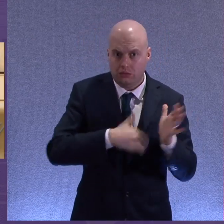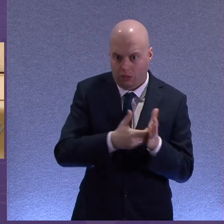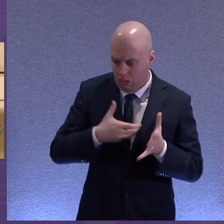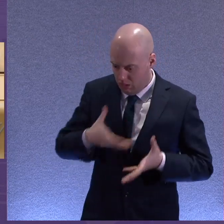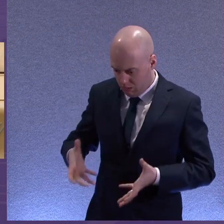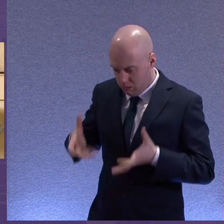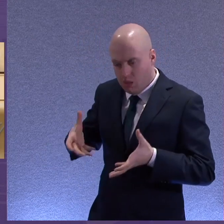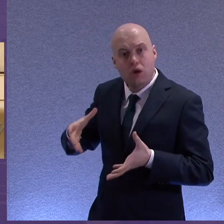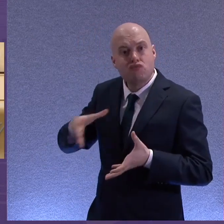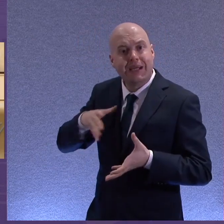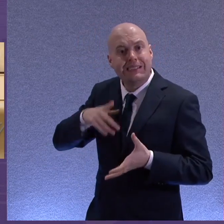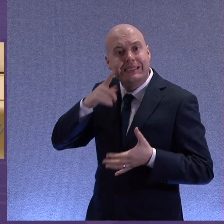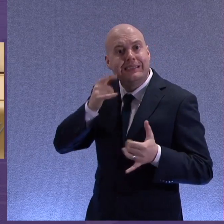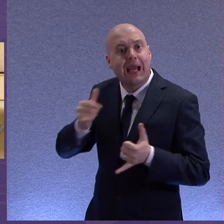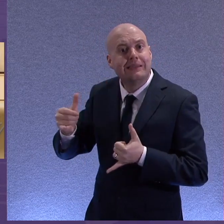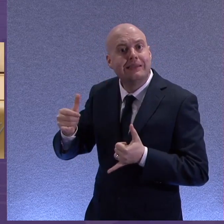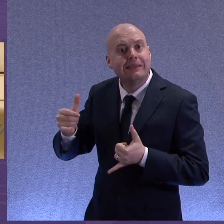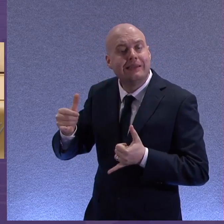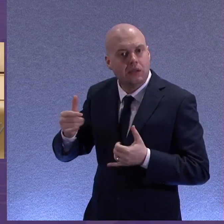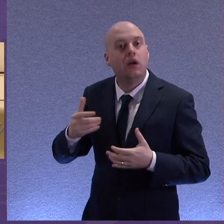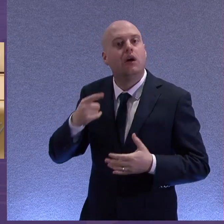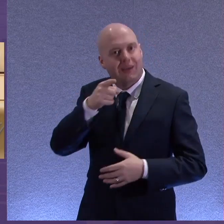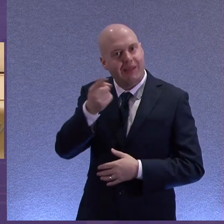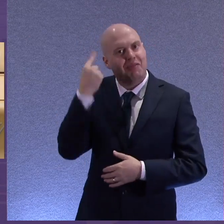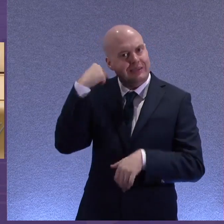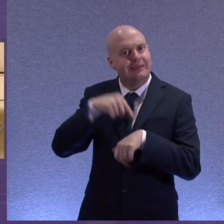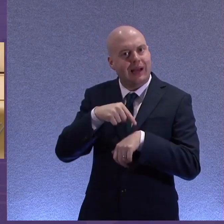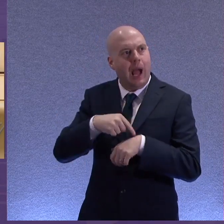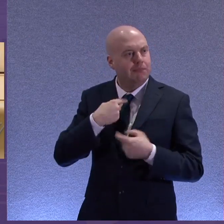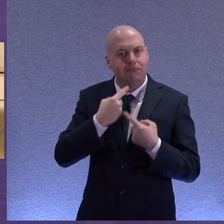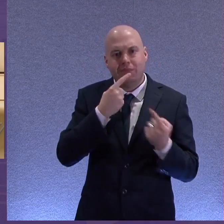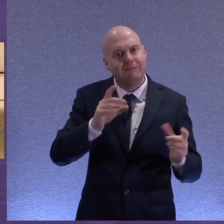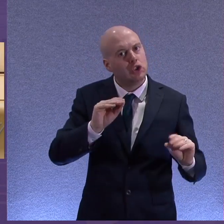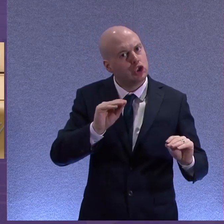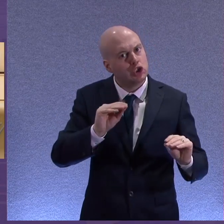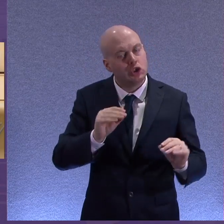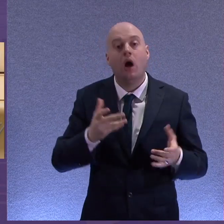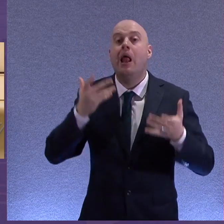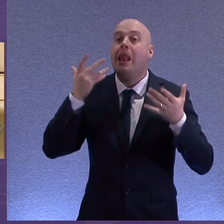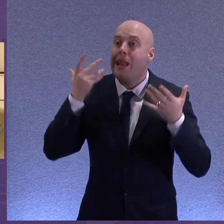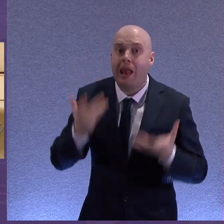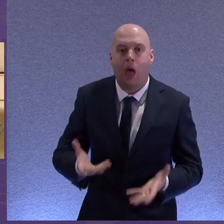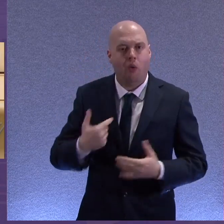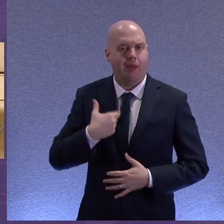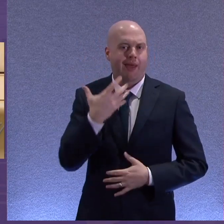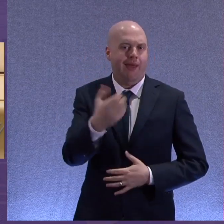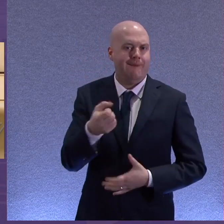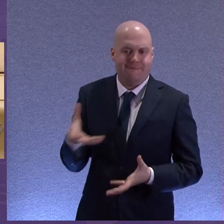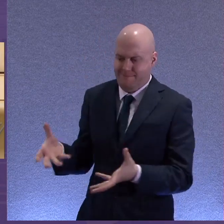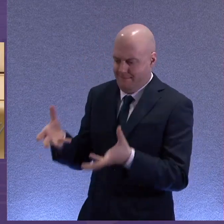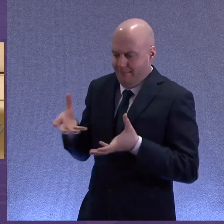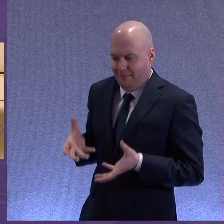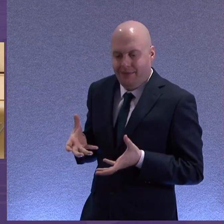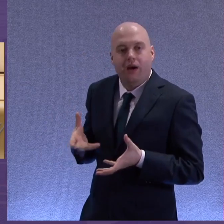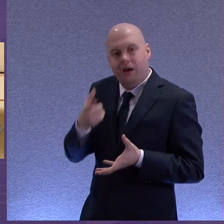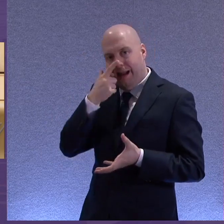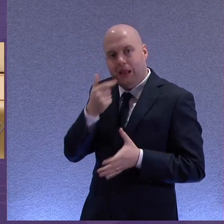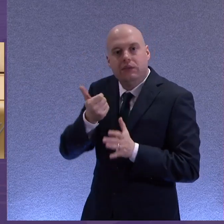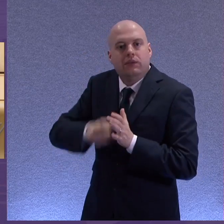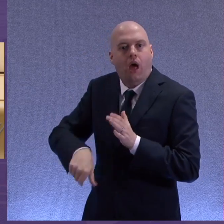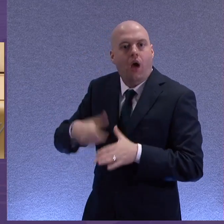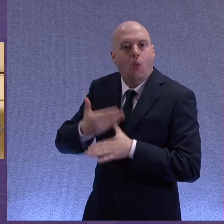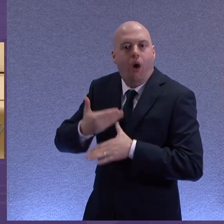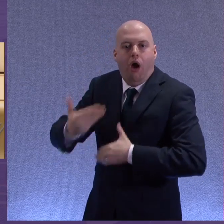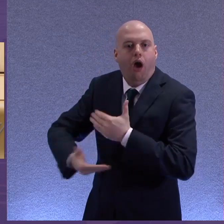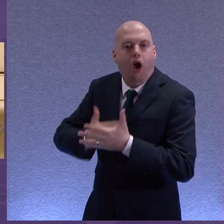to do that. Now that we have, to begin that work in the way that I described, then we will update that guidance, but it needs to be very